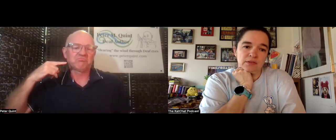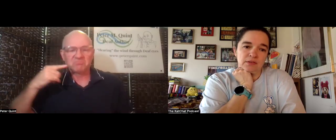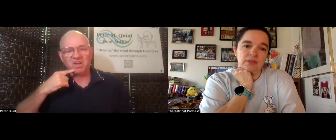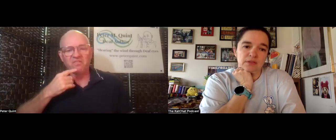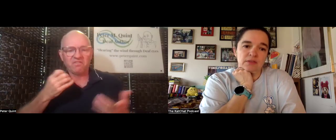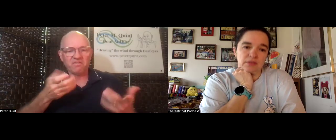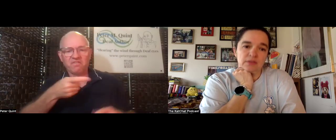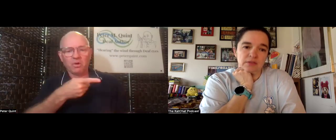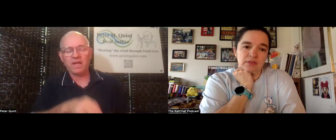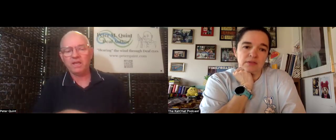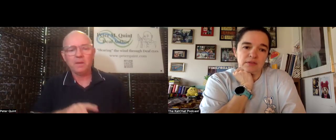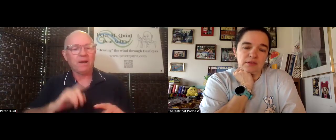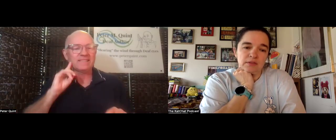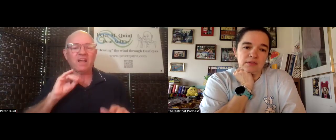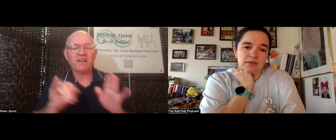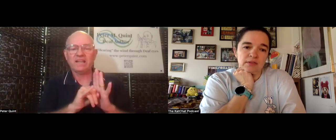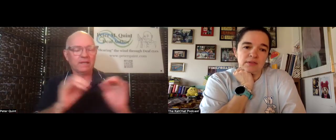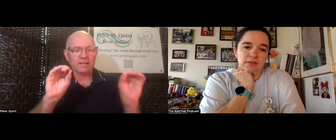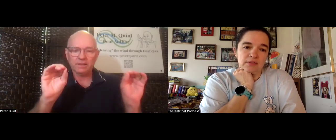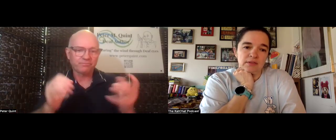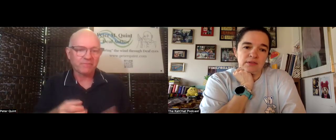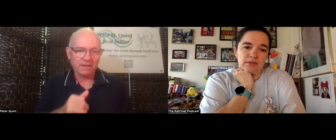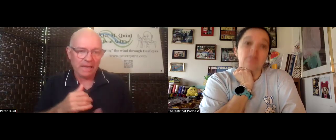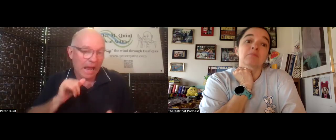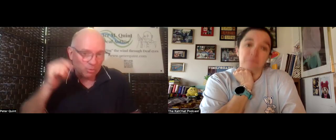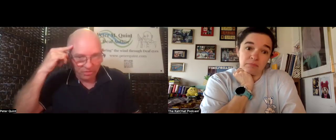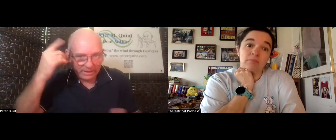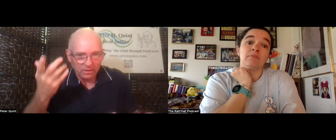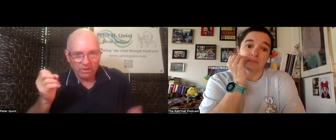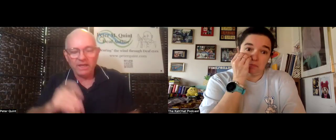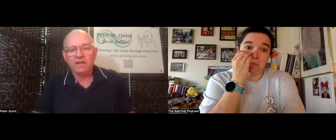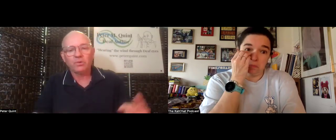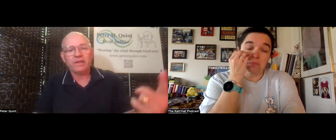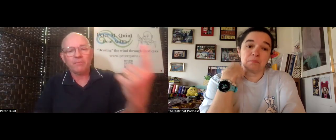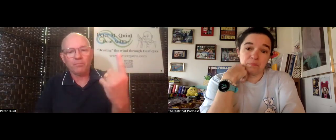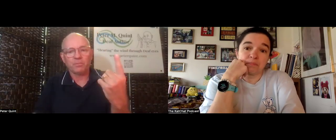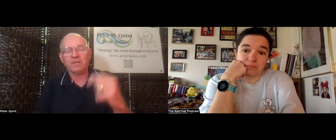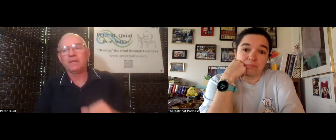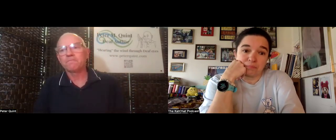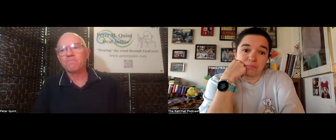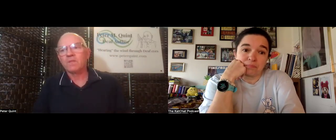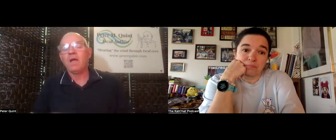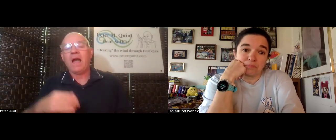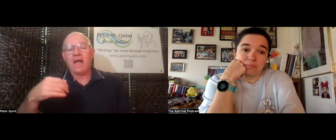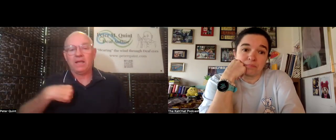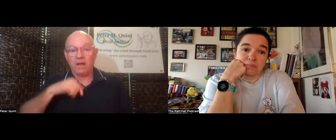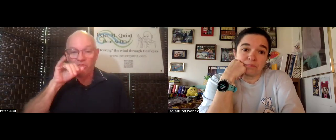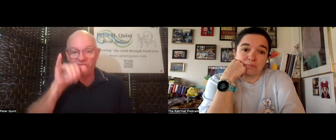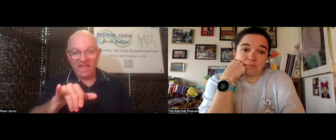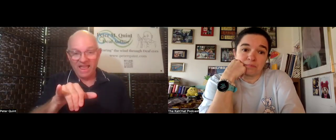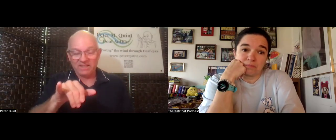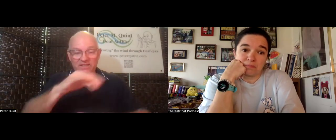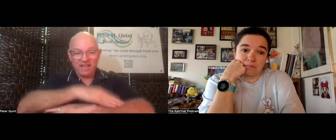older, deaf. Okay, but definitely, I don't think. Okay, so he came up to me.